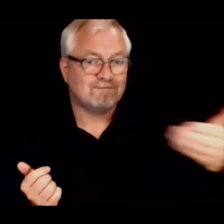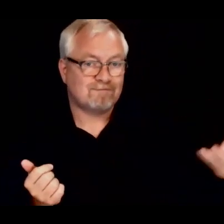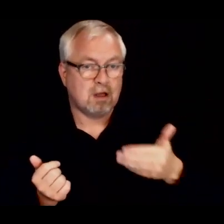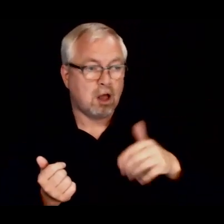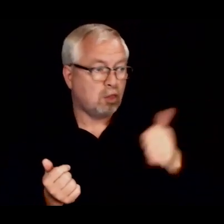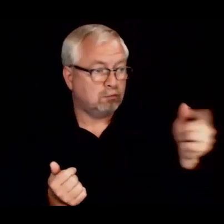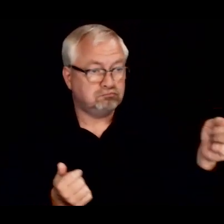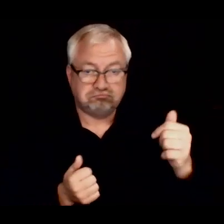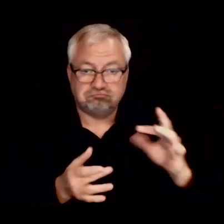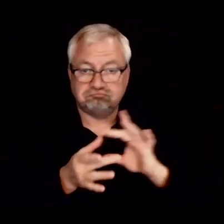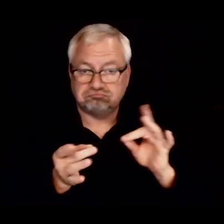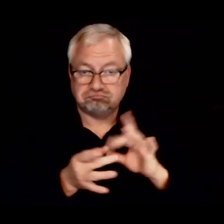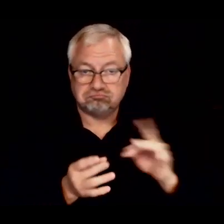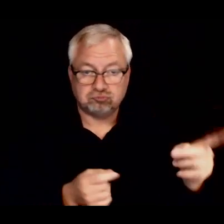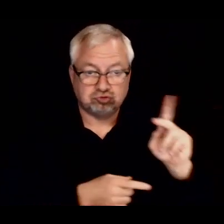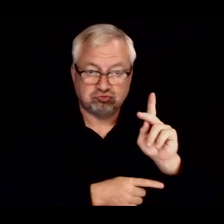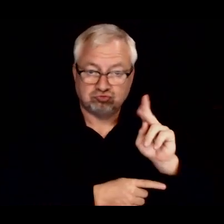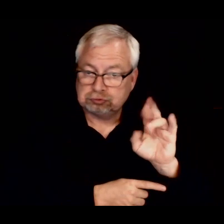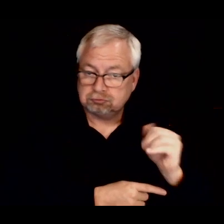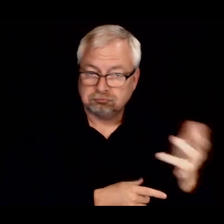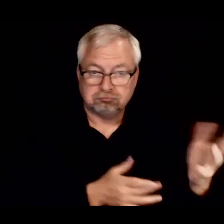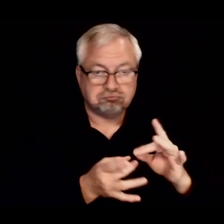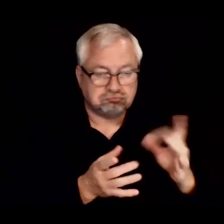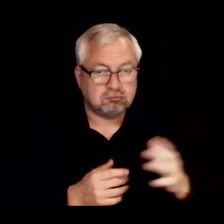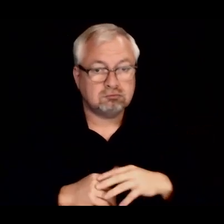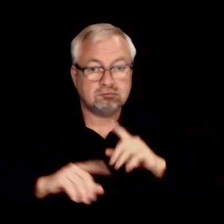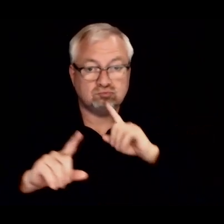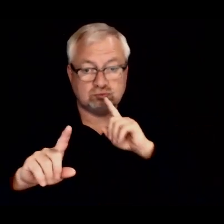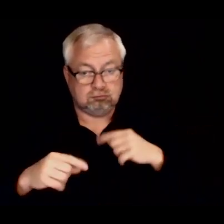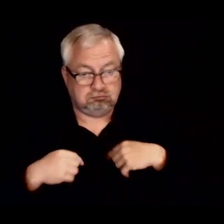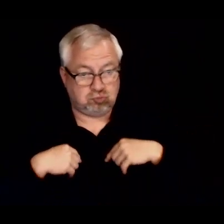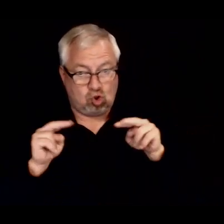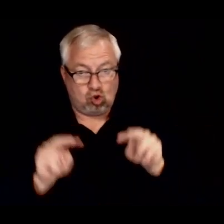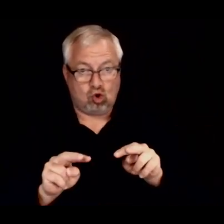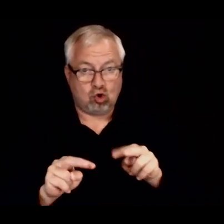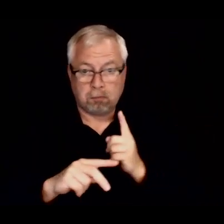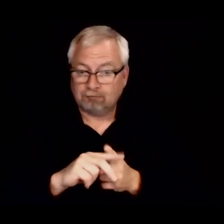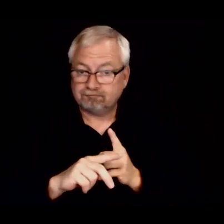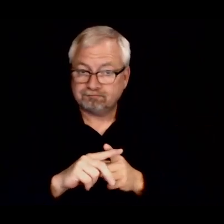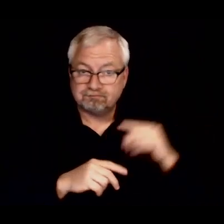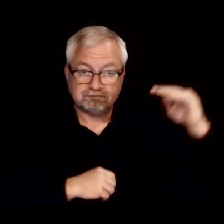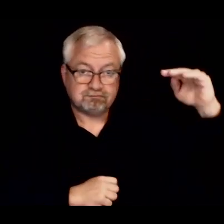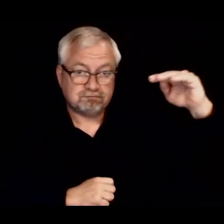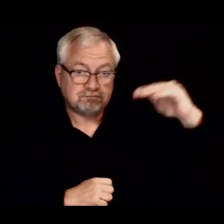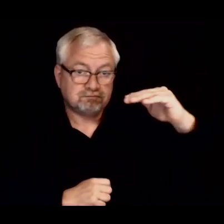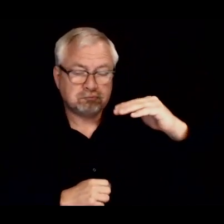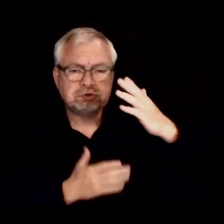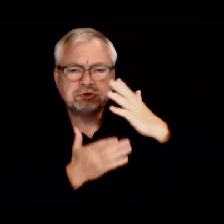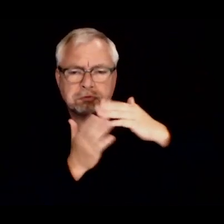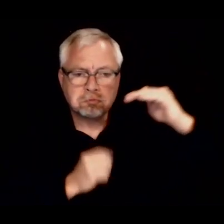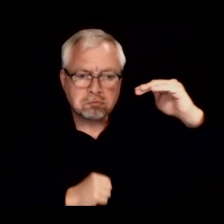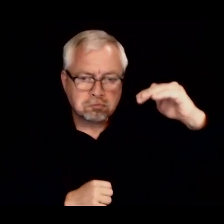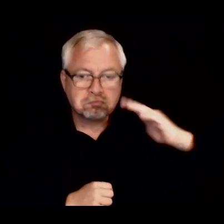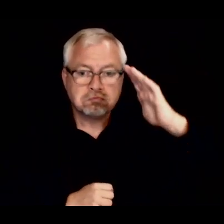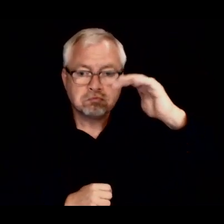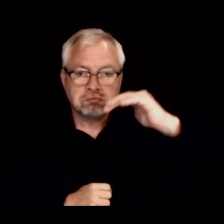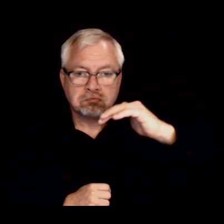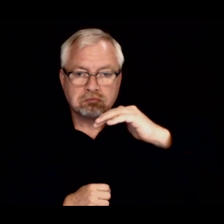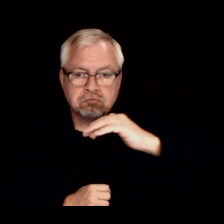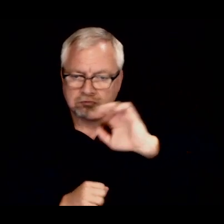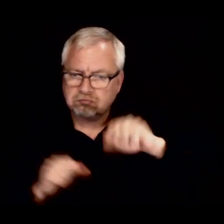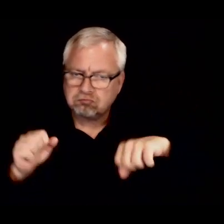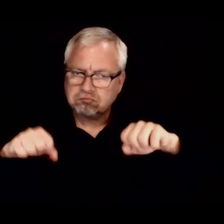think that's an encouraging trend, but we have seen some fluctuation in those numbers. But